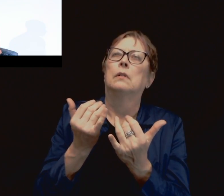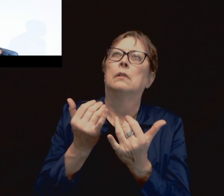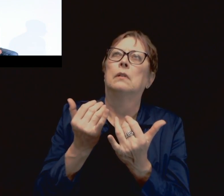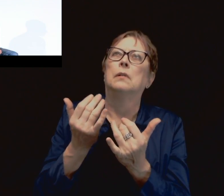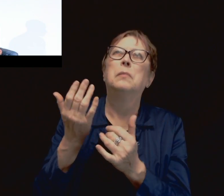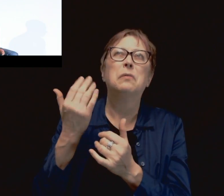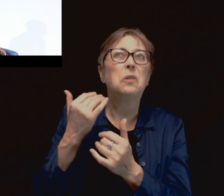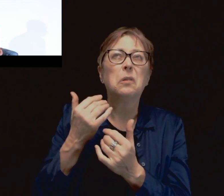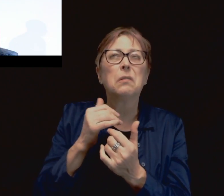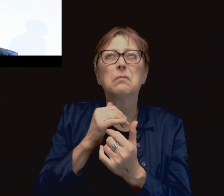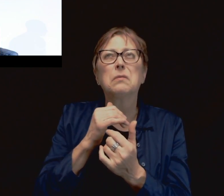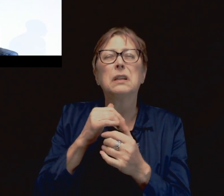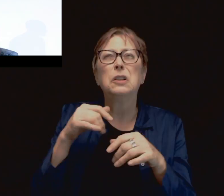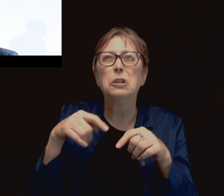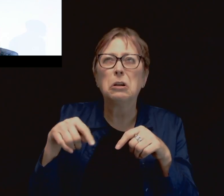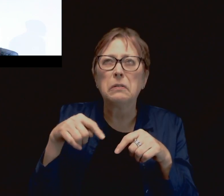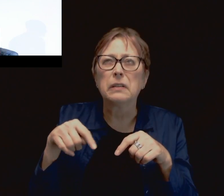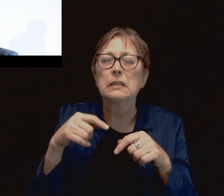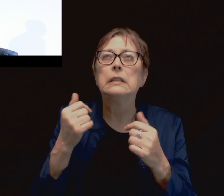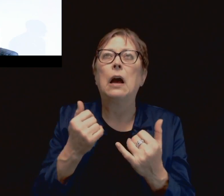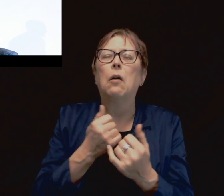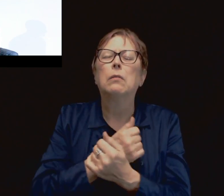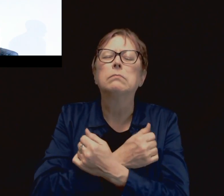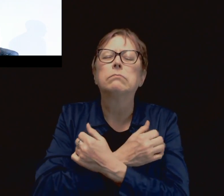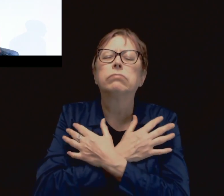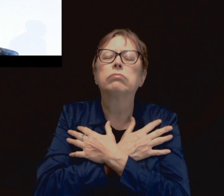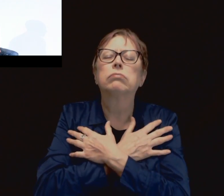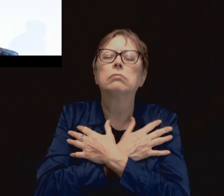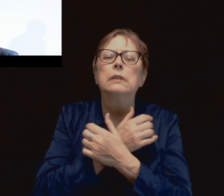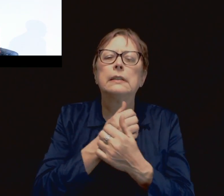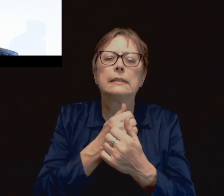was nervous, now I'm scared.